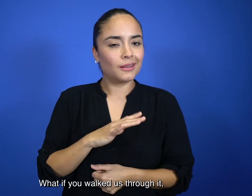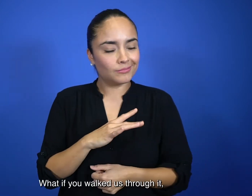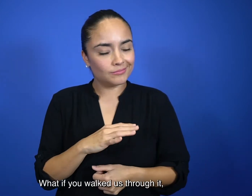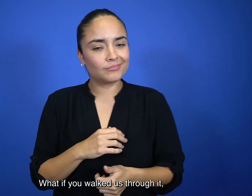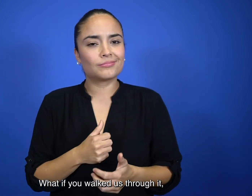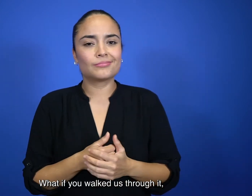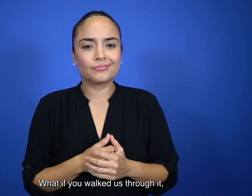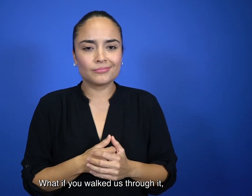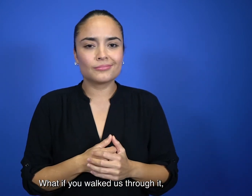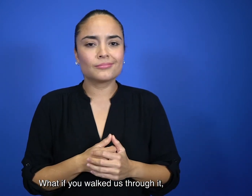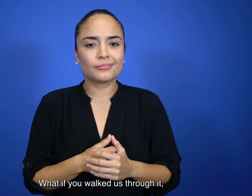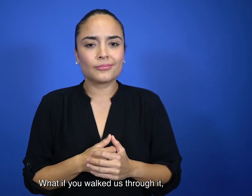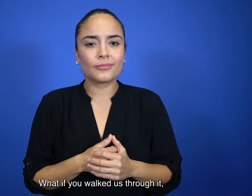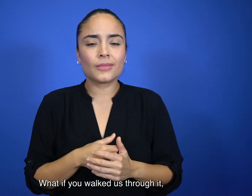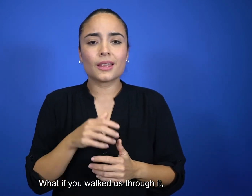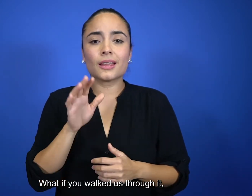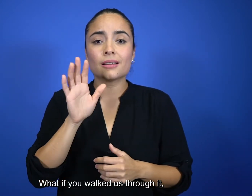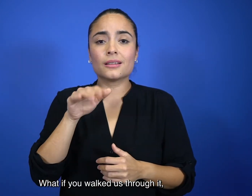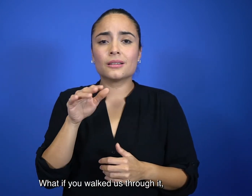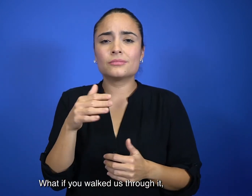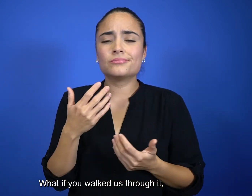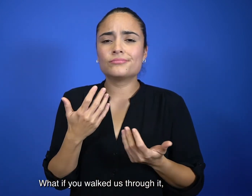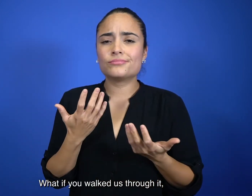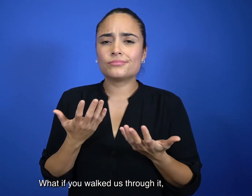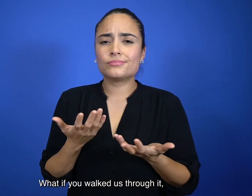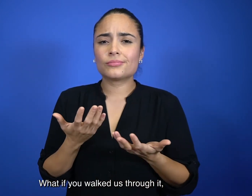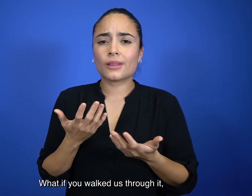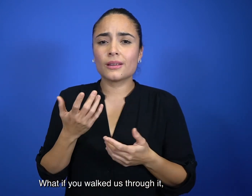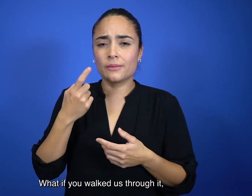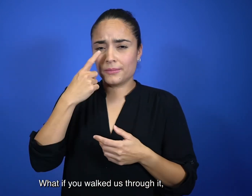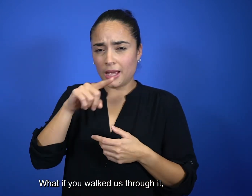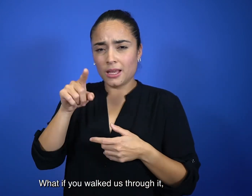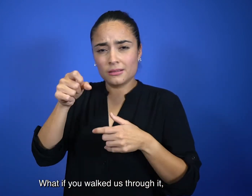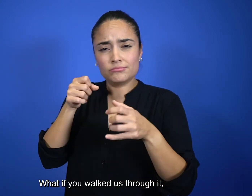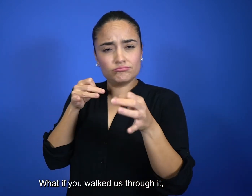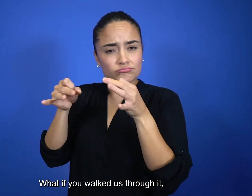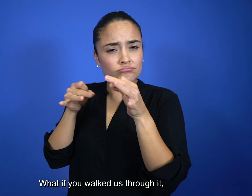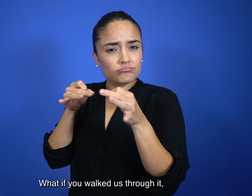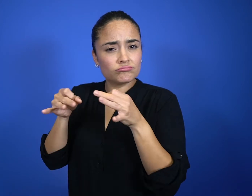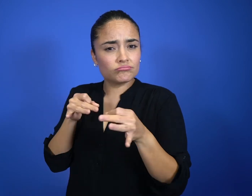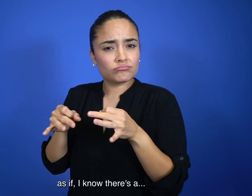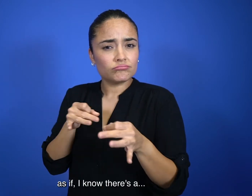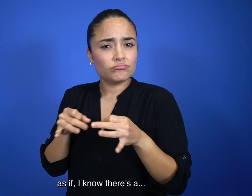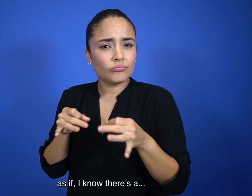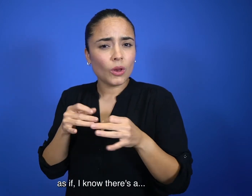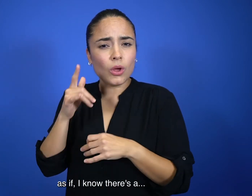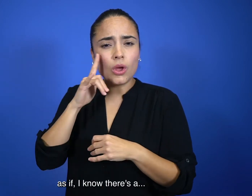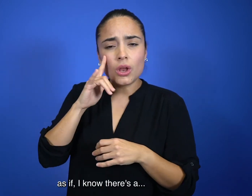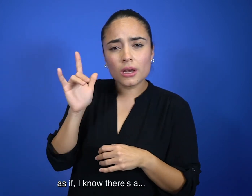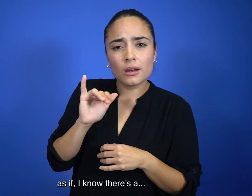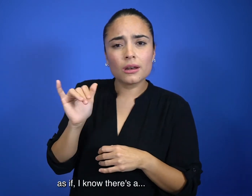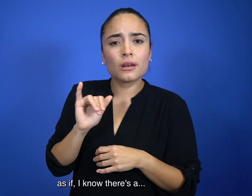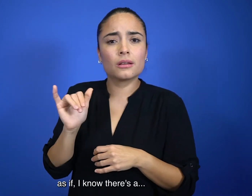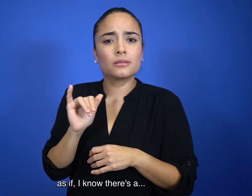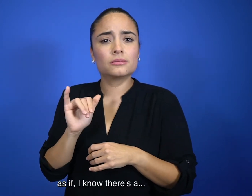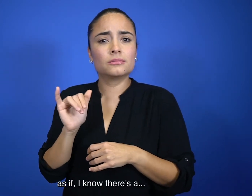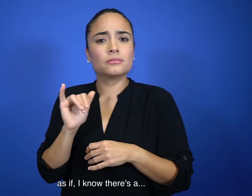What if you walked us through it? As if, I know there's a